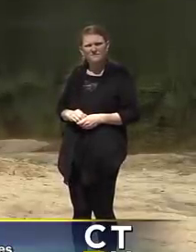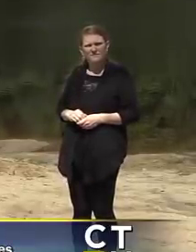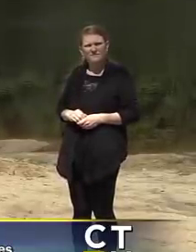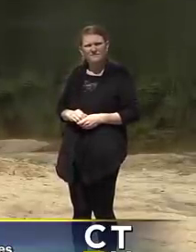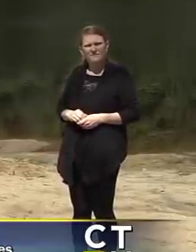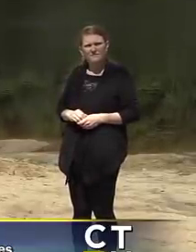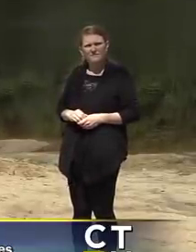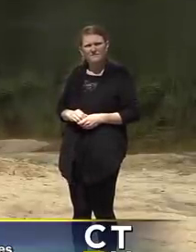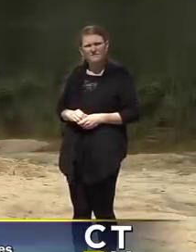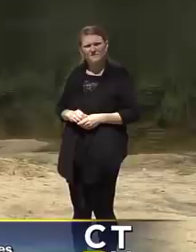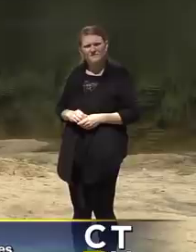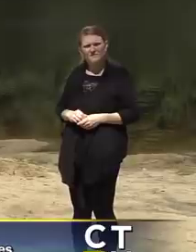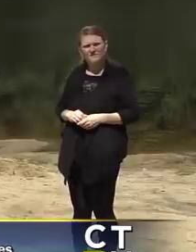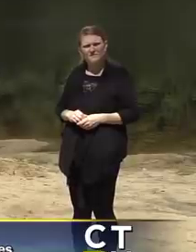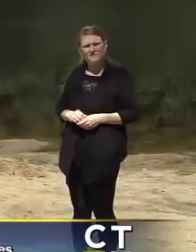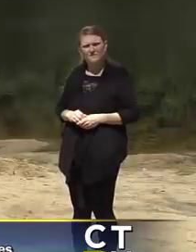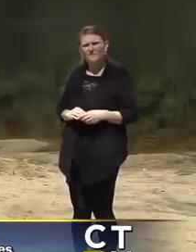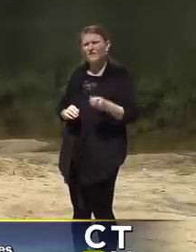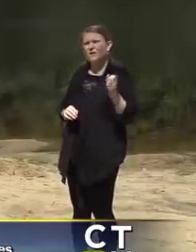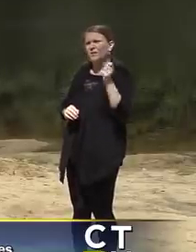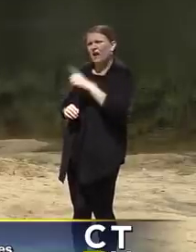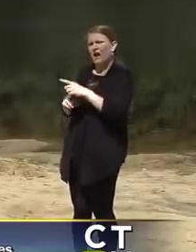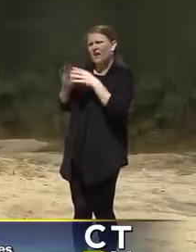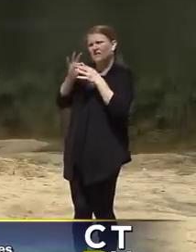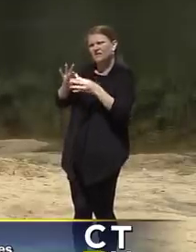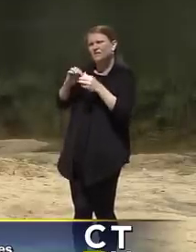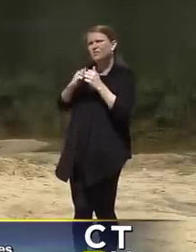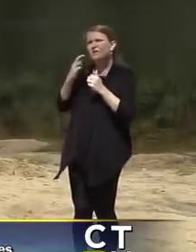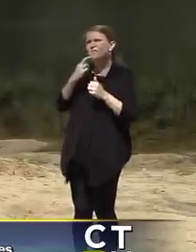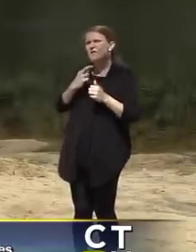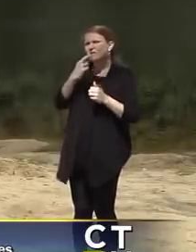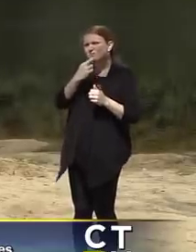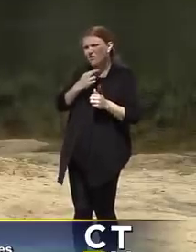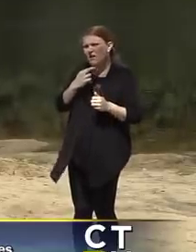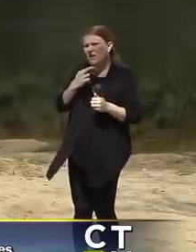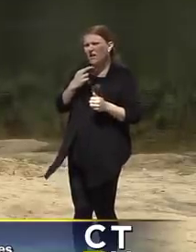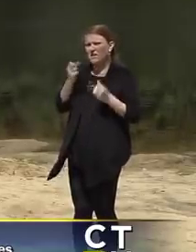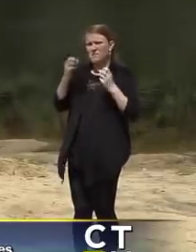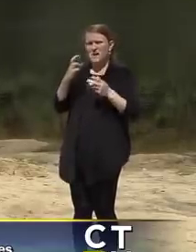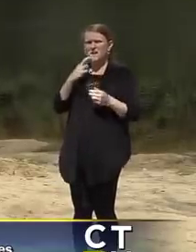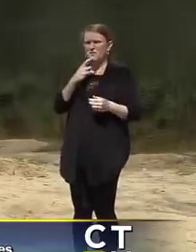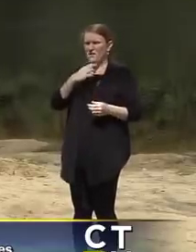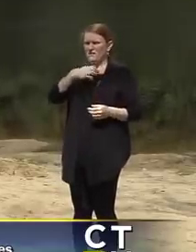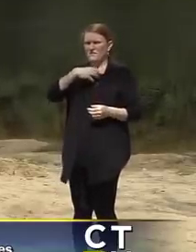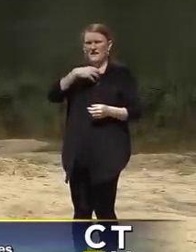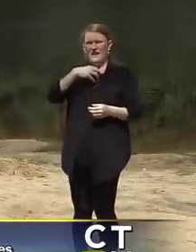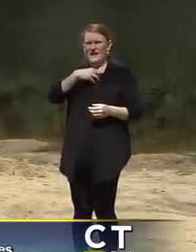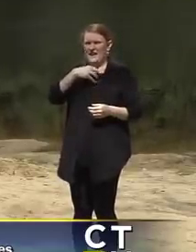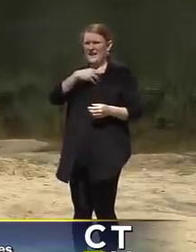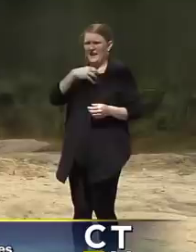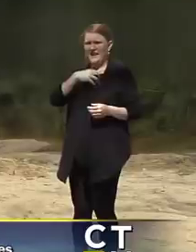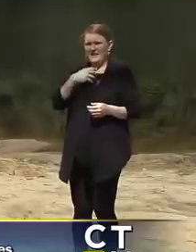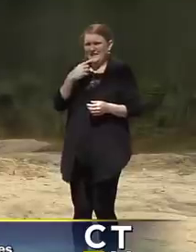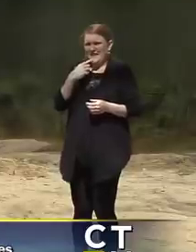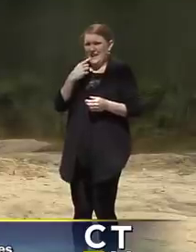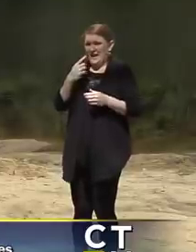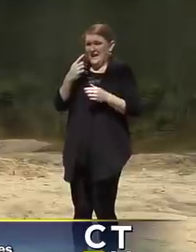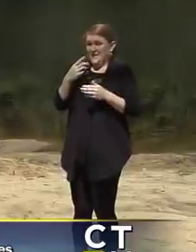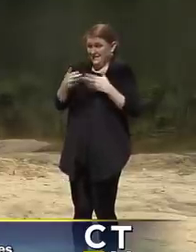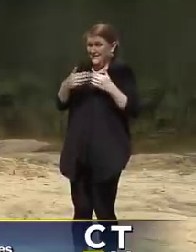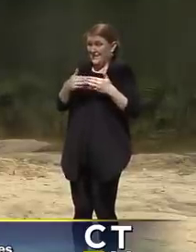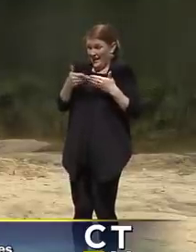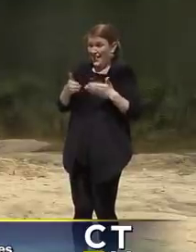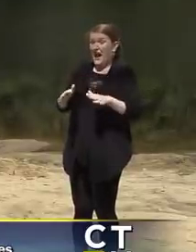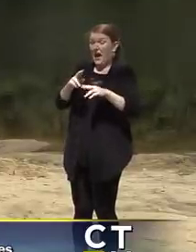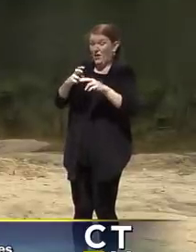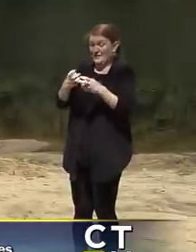really generate some kind of profit right now, they need to be filling 75% of their seats at a minimum to